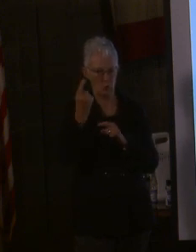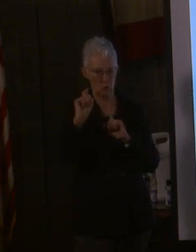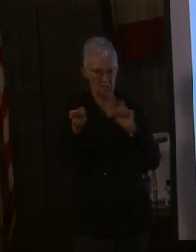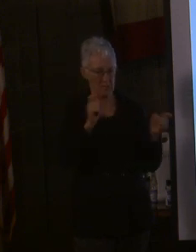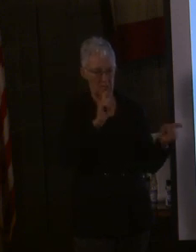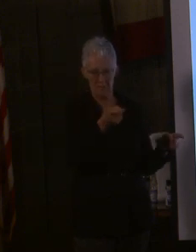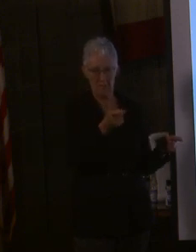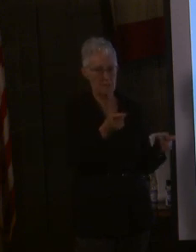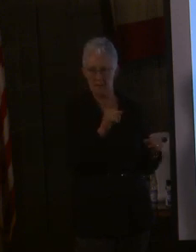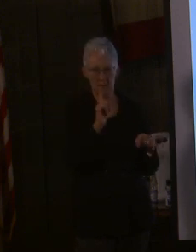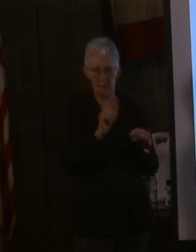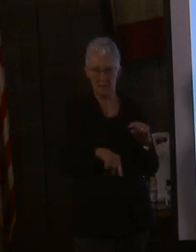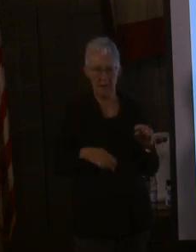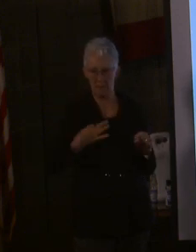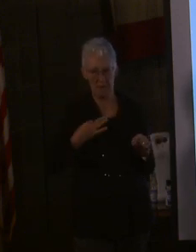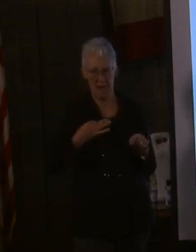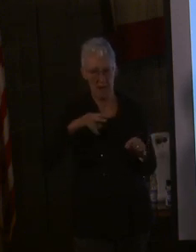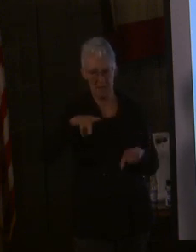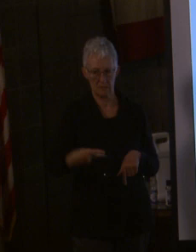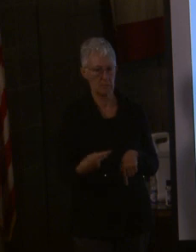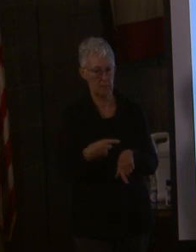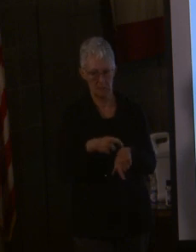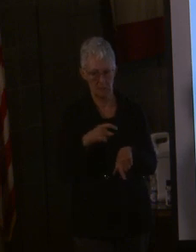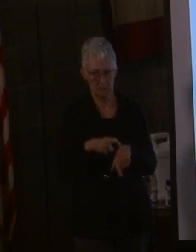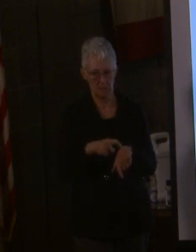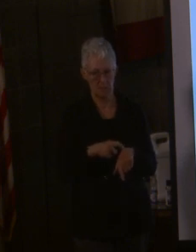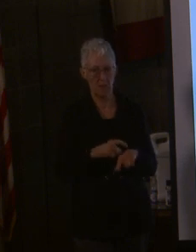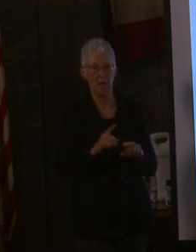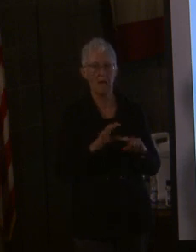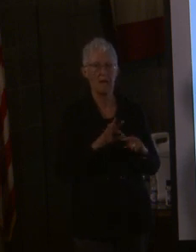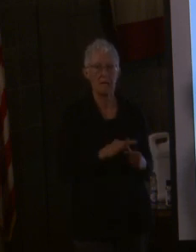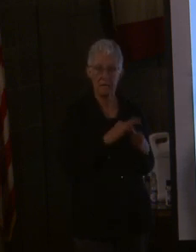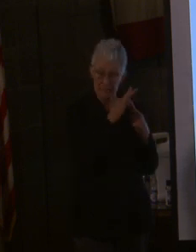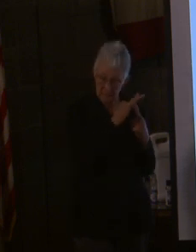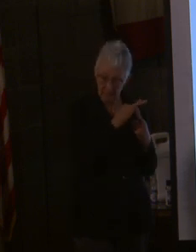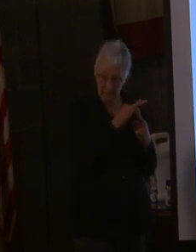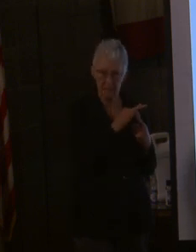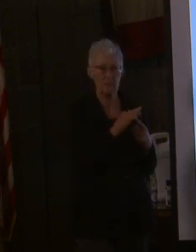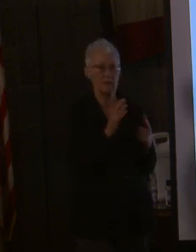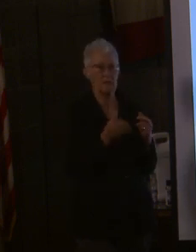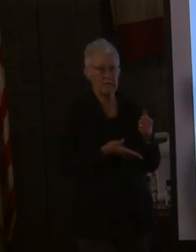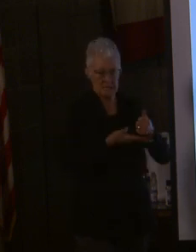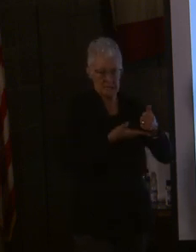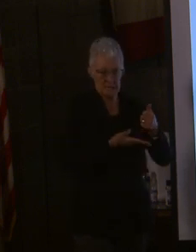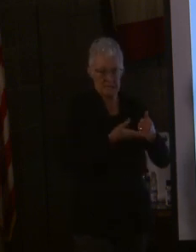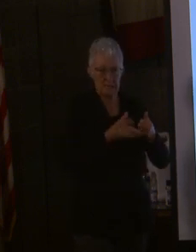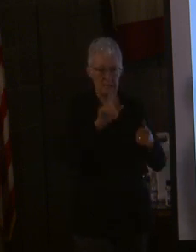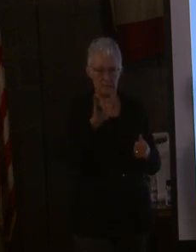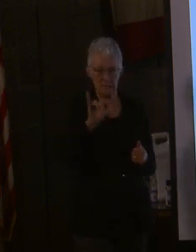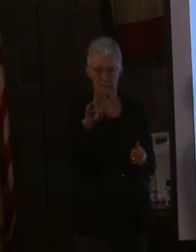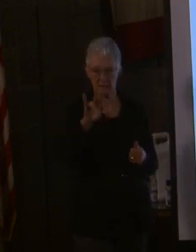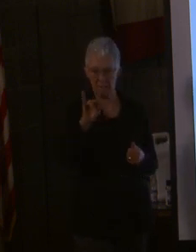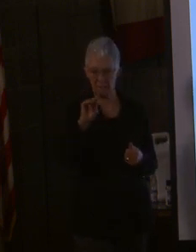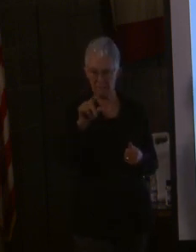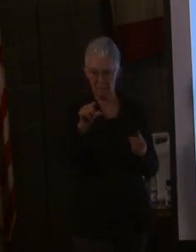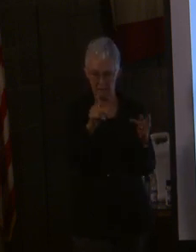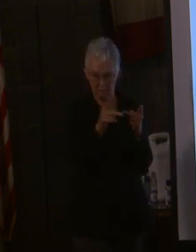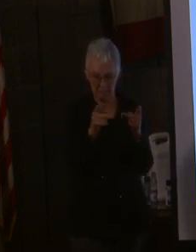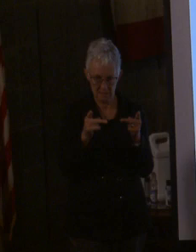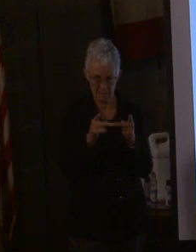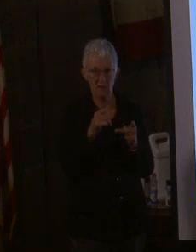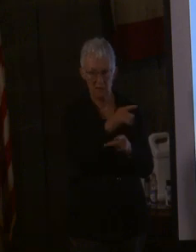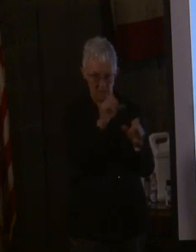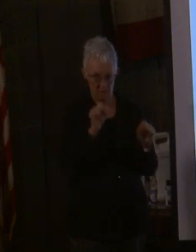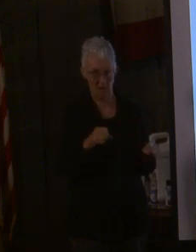not eligible to apply. The only exceptions are our assisted living facilities. They can apply